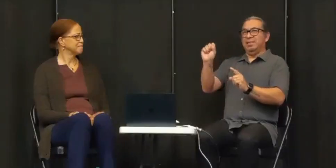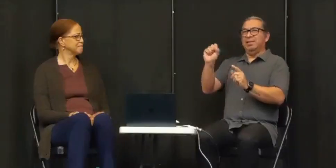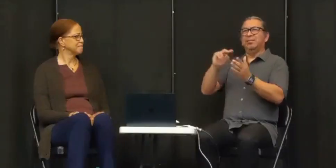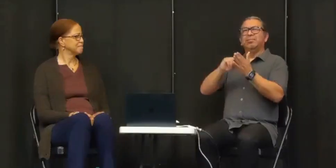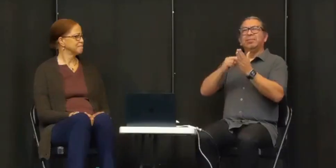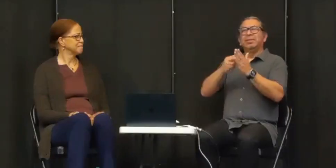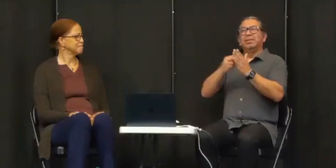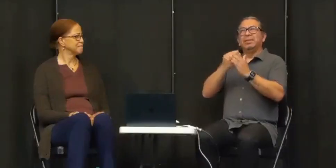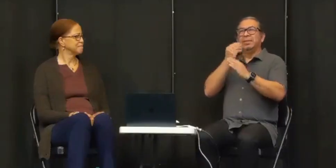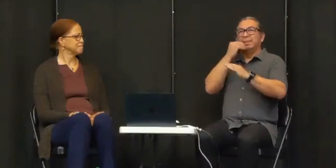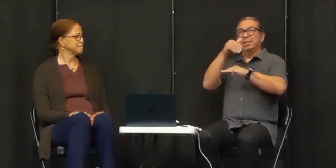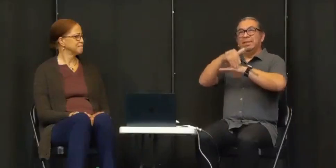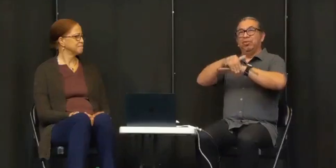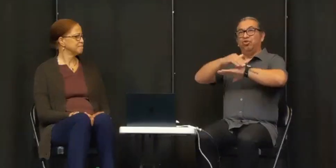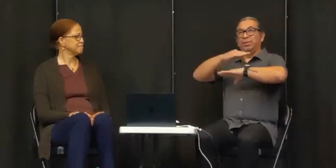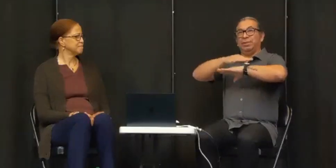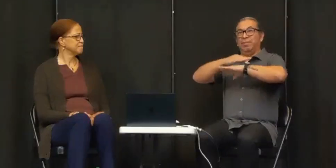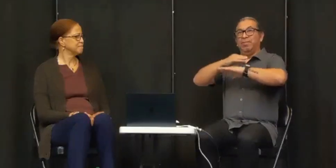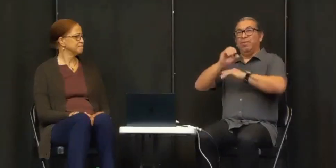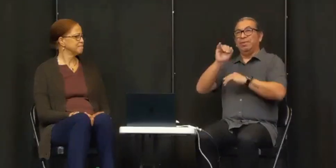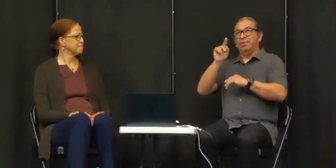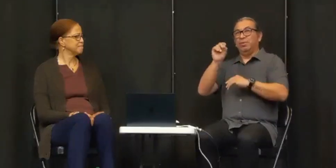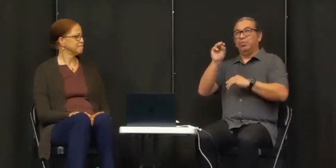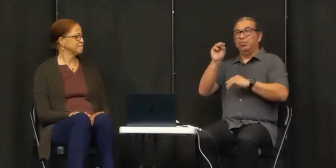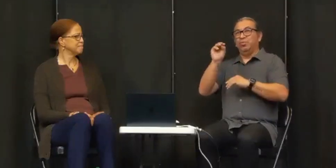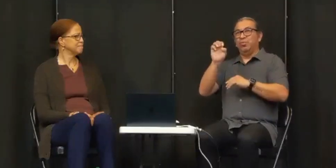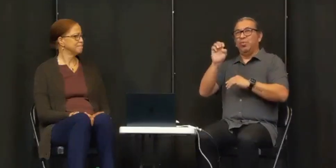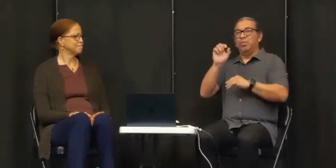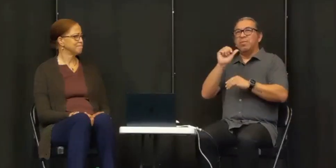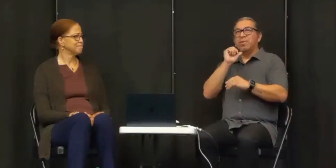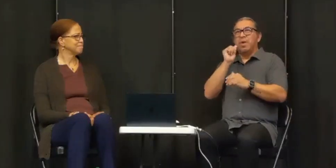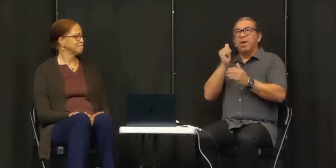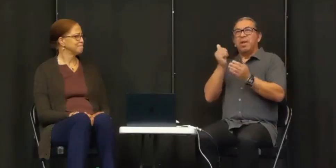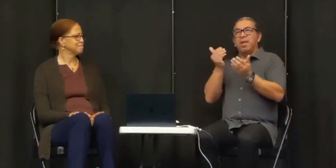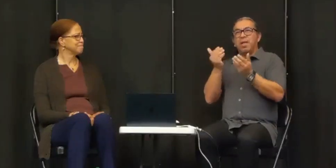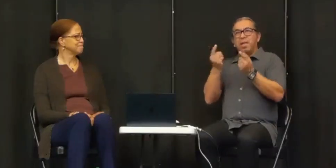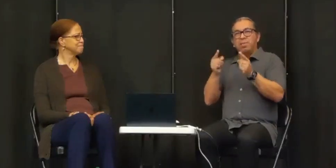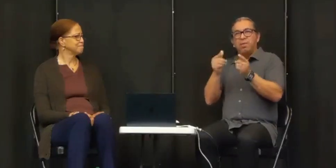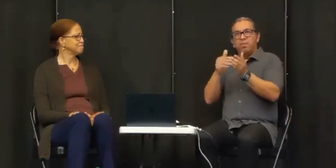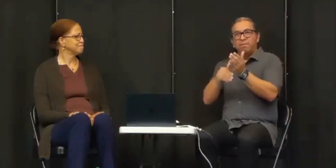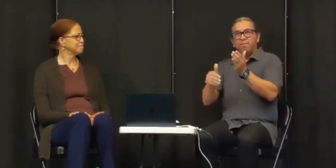experience of DTS, digital table syndrome,